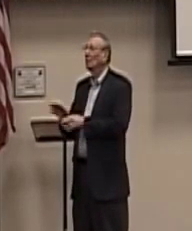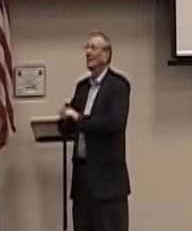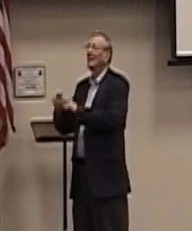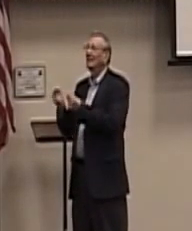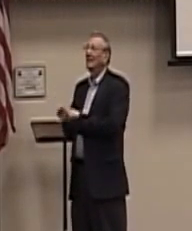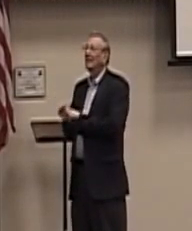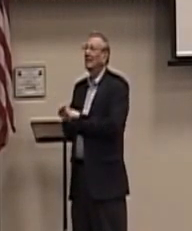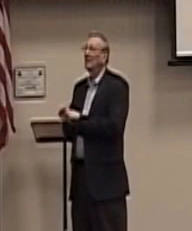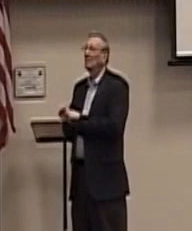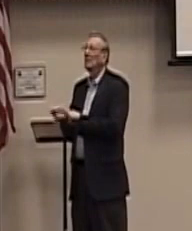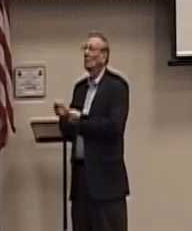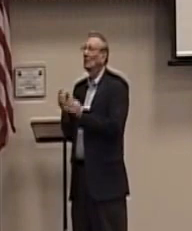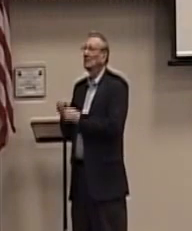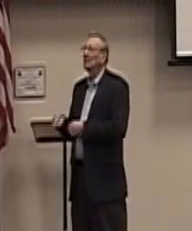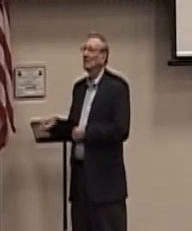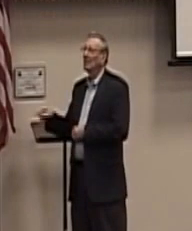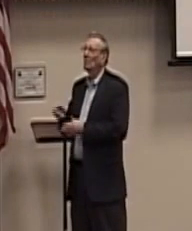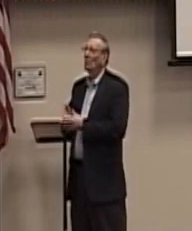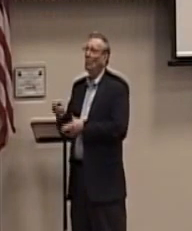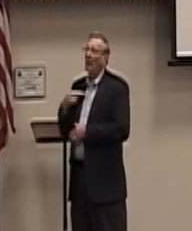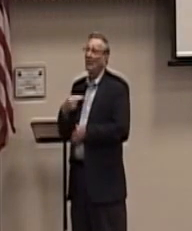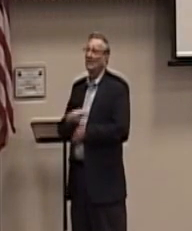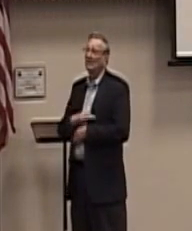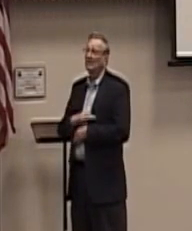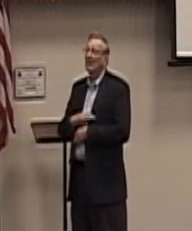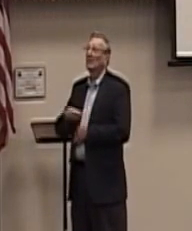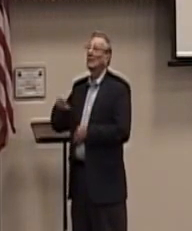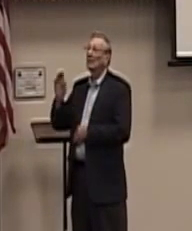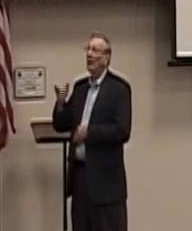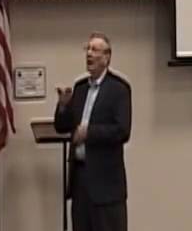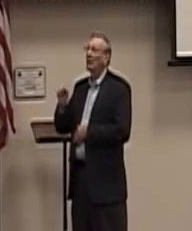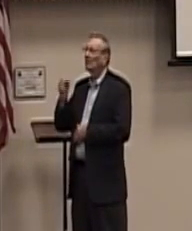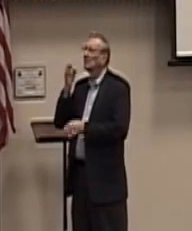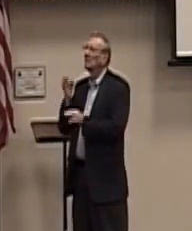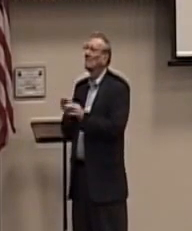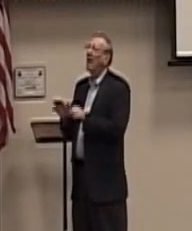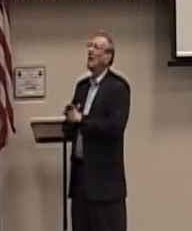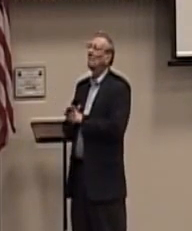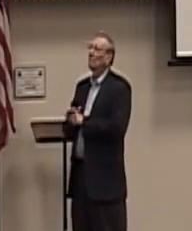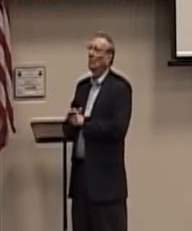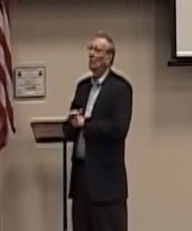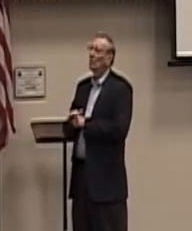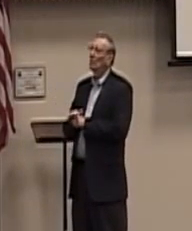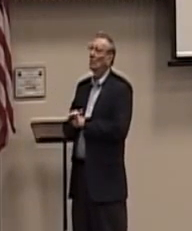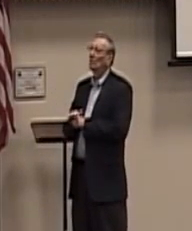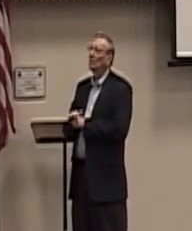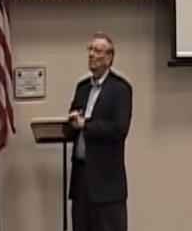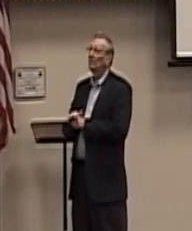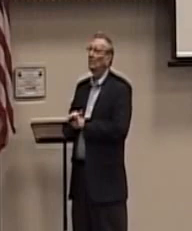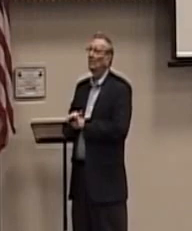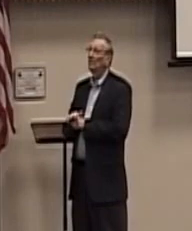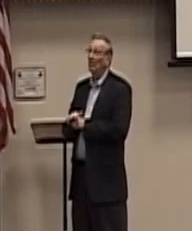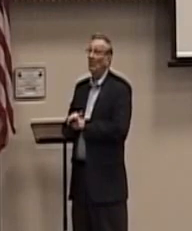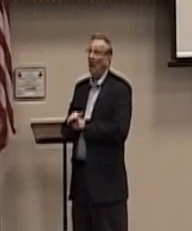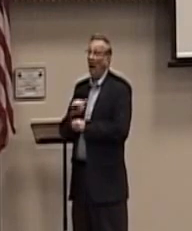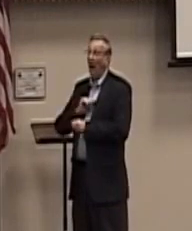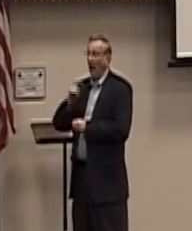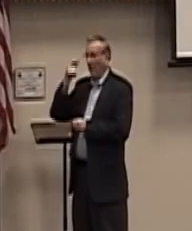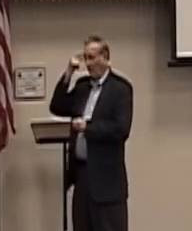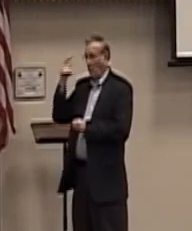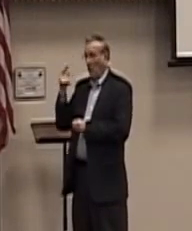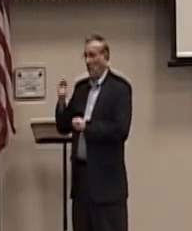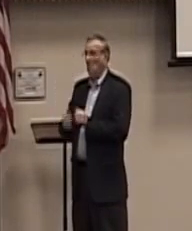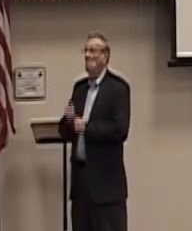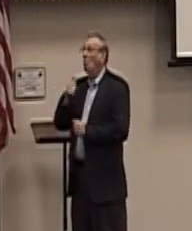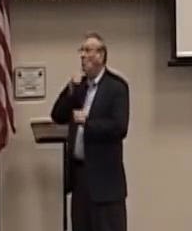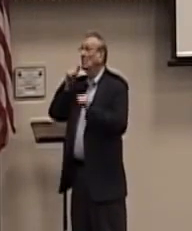well. He will teach them through us. God is faithful. Well, I think I'm one of the most